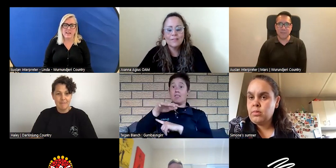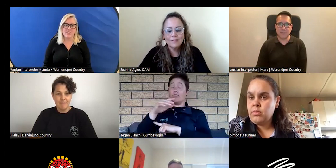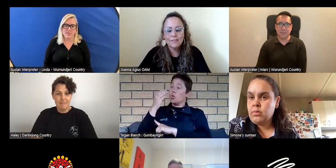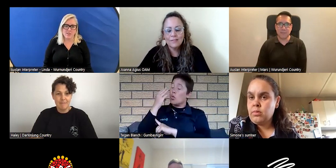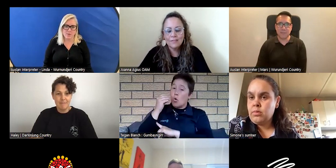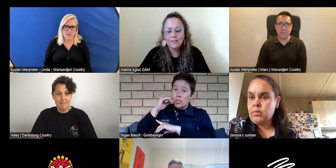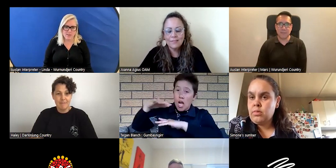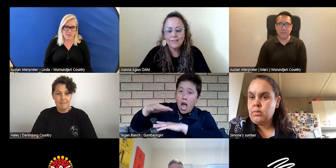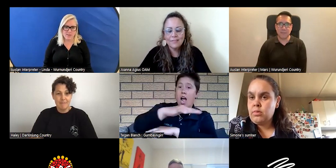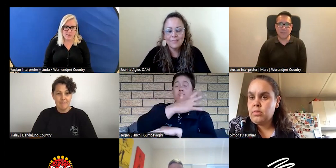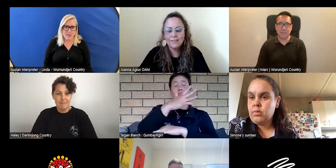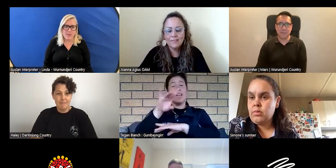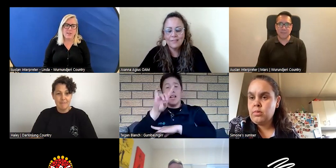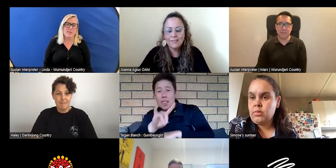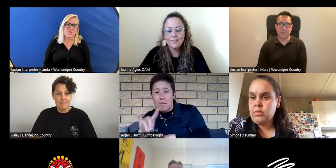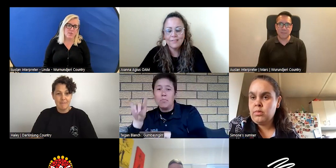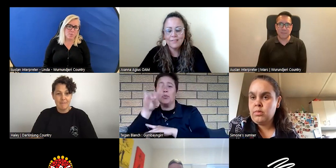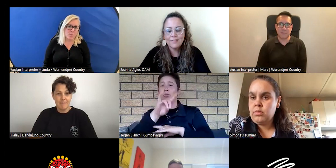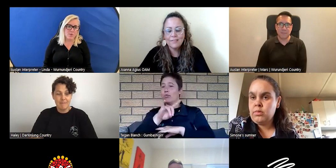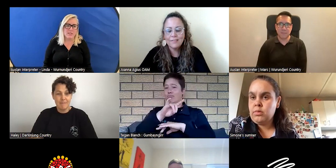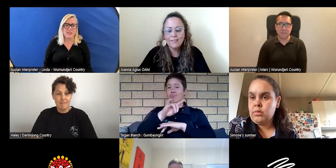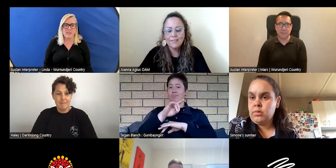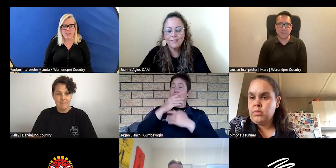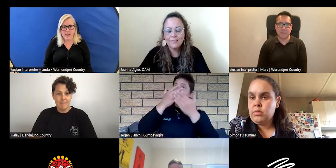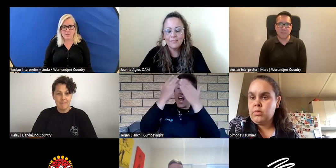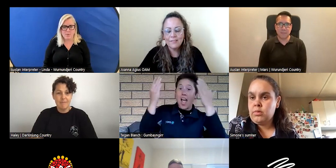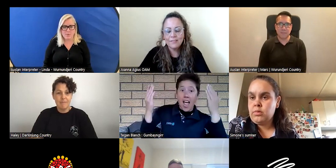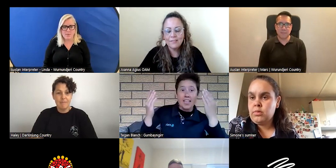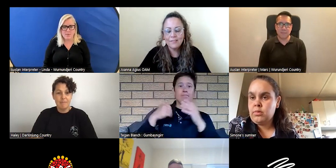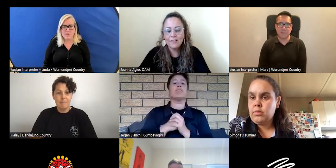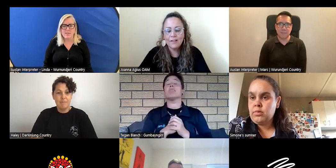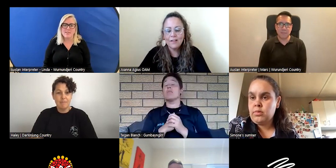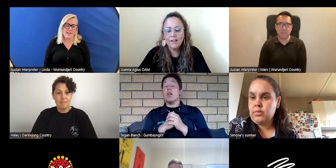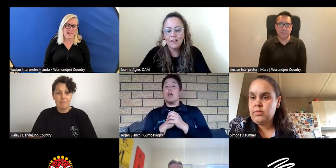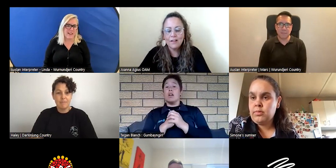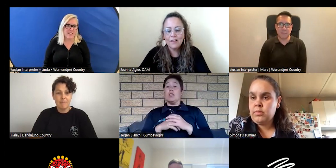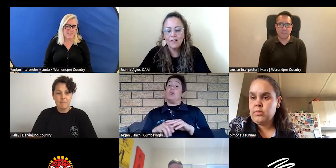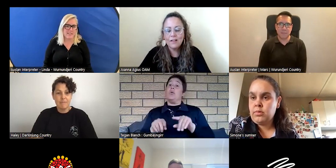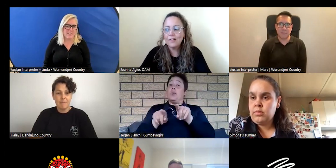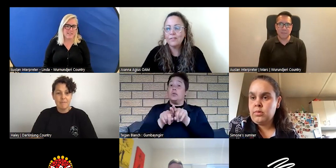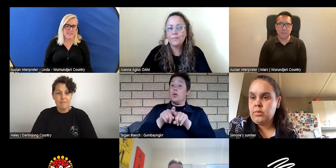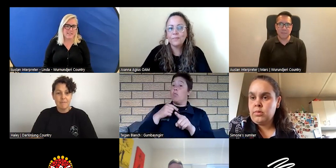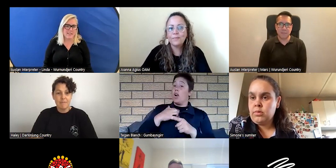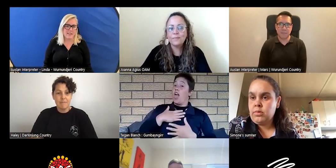and connection to it, to the water, animals, sky.